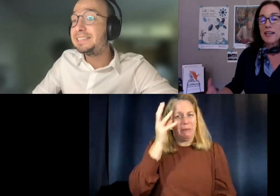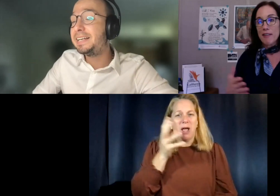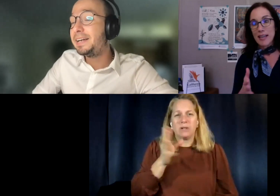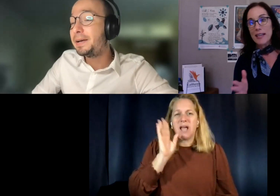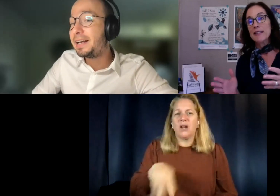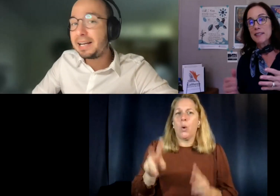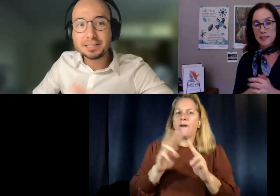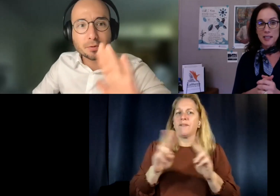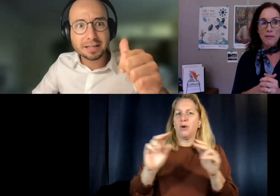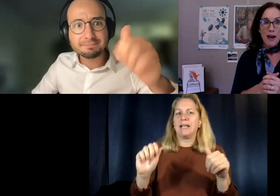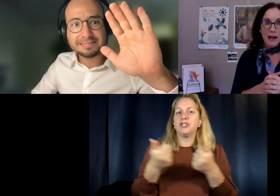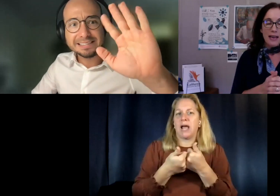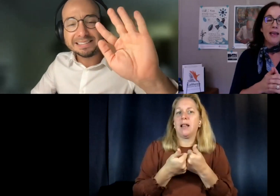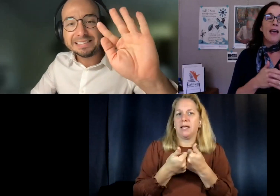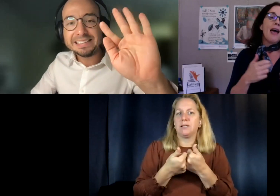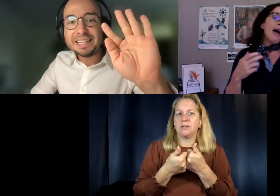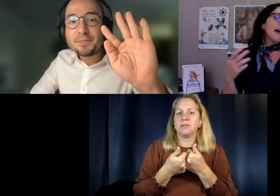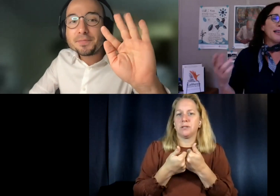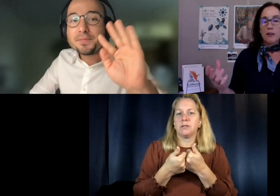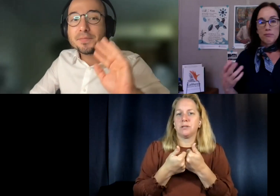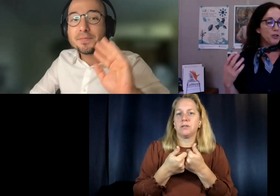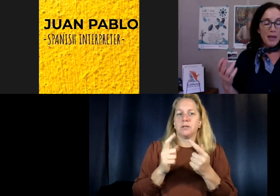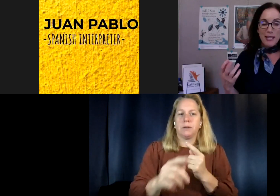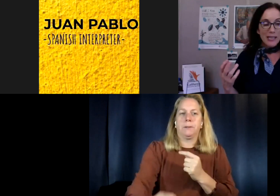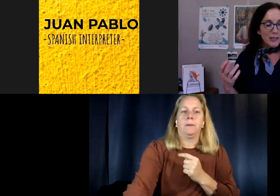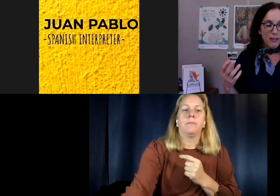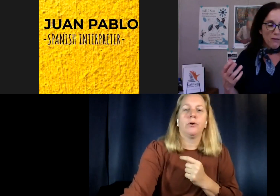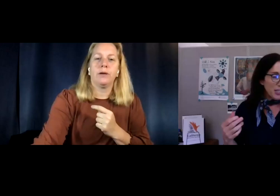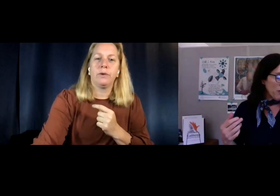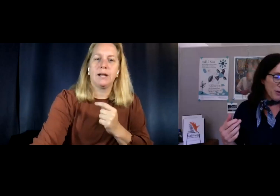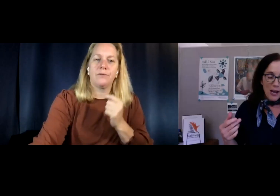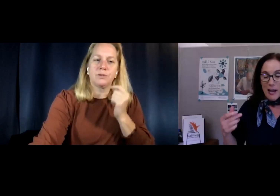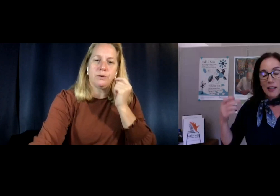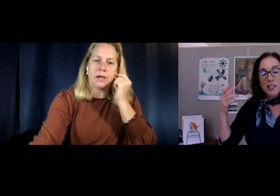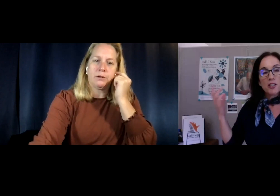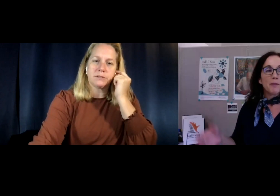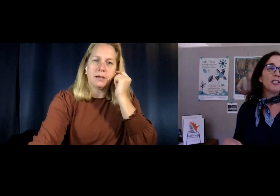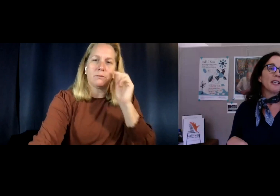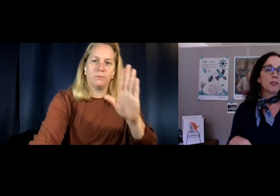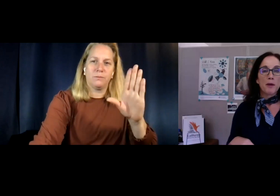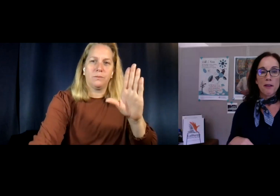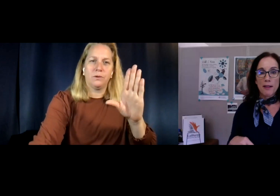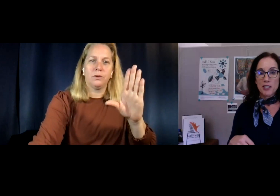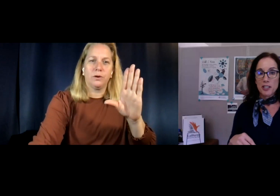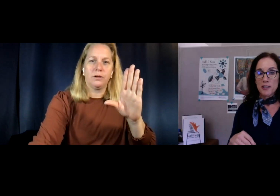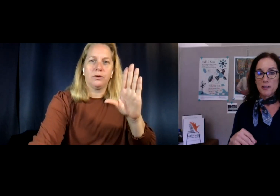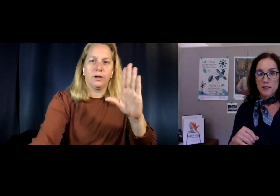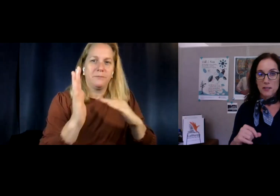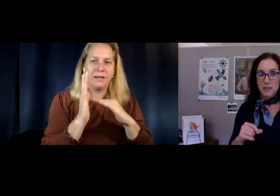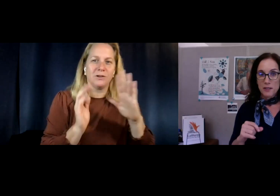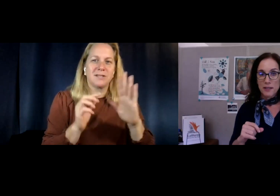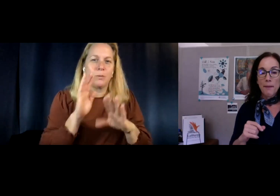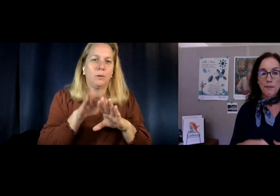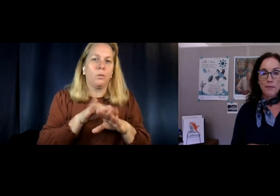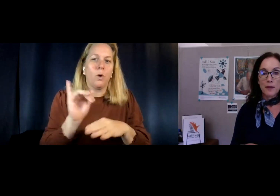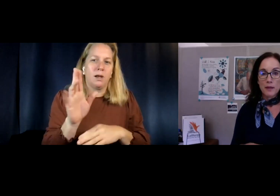challenging navigating the system on, you may be getting different Laura, information if we from could your have you slow audiologist, down, your looks speech like, language pathologist. Laura,